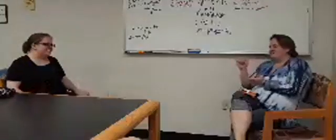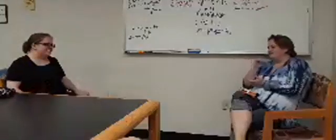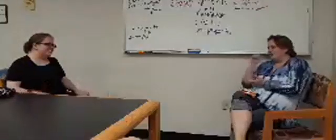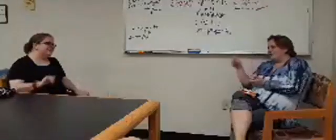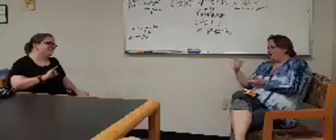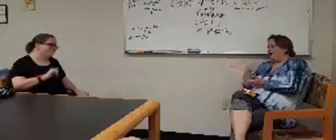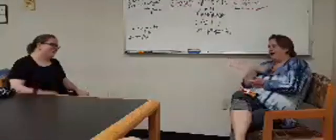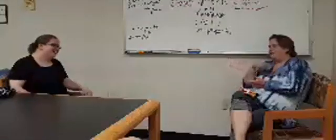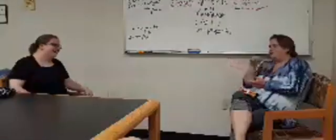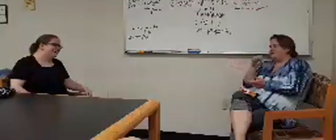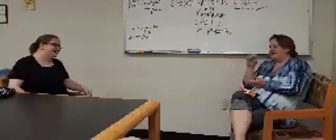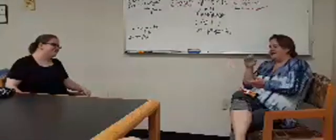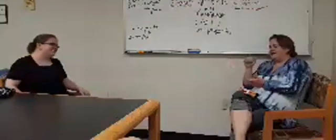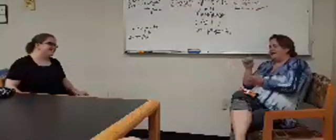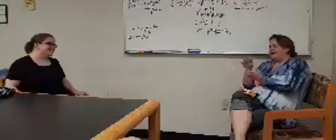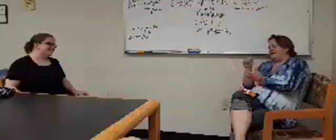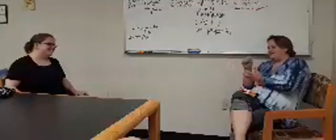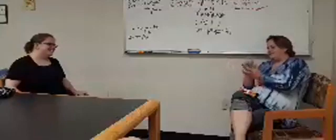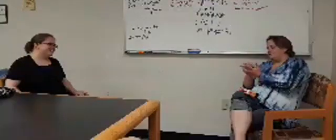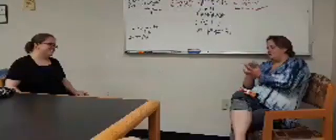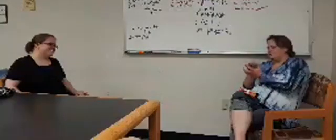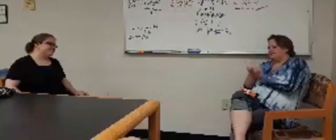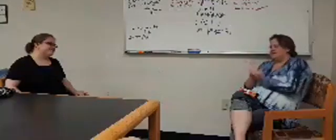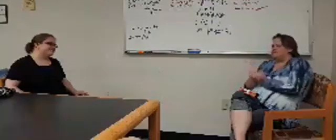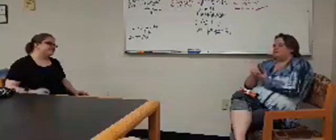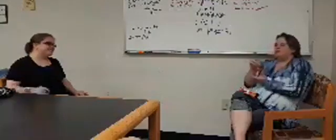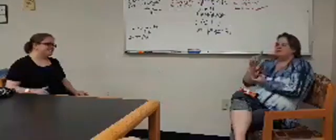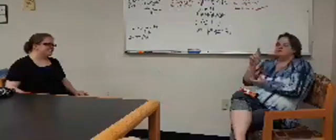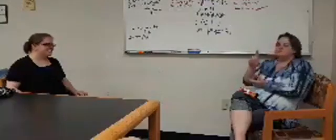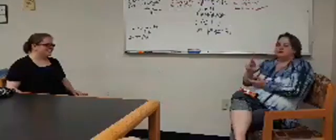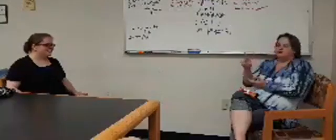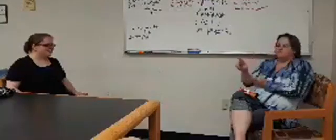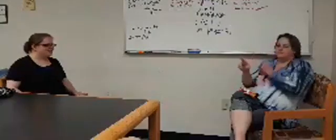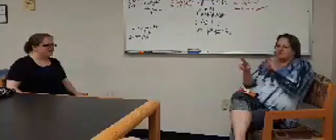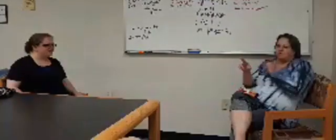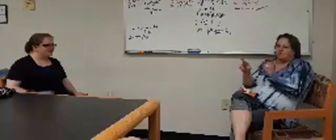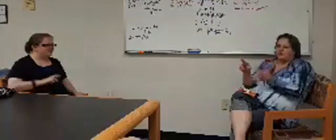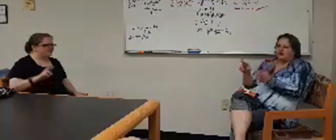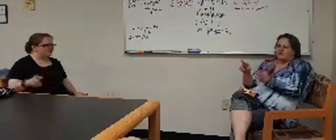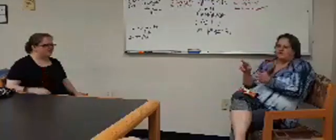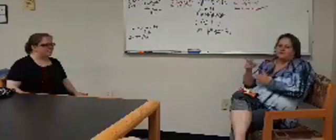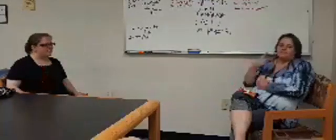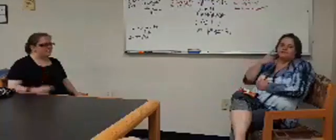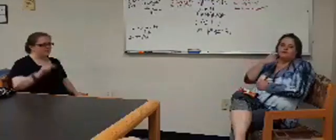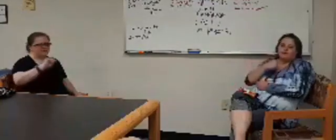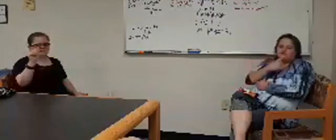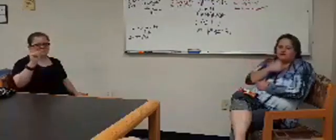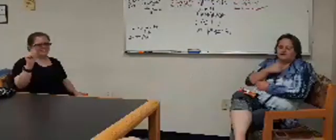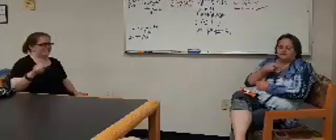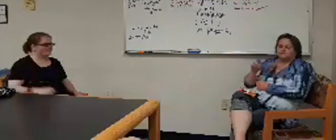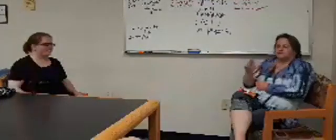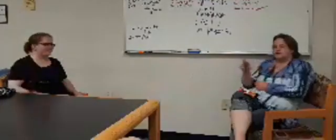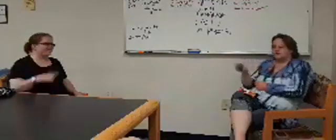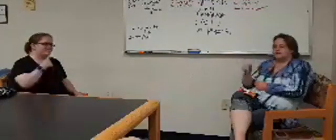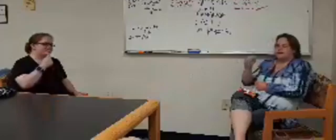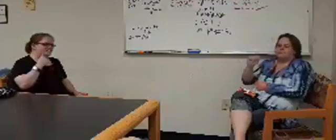know, I do D and something. But the restrooms are the old way. But It's- the restroom,